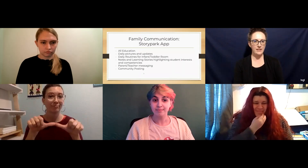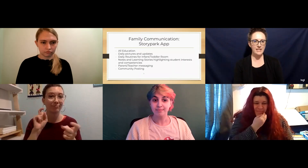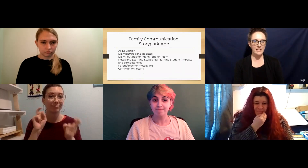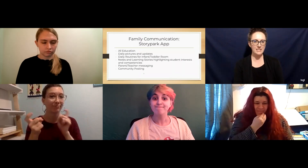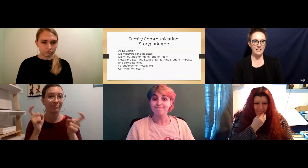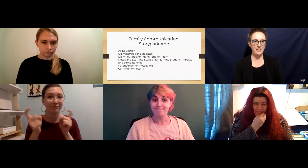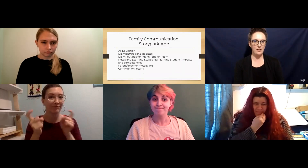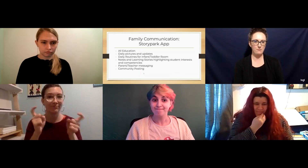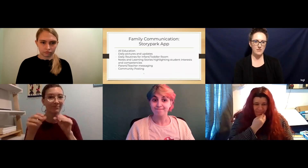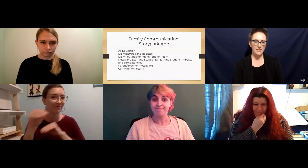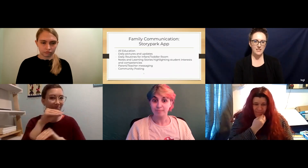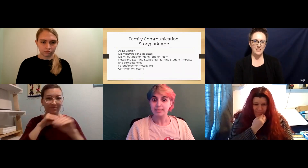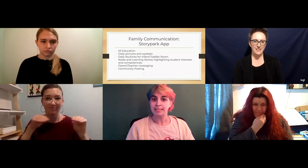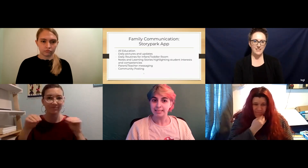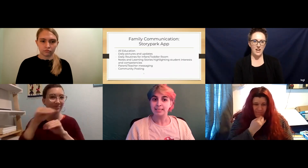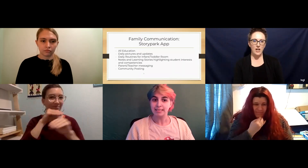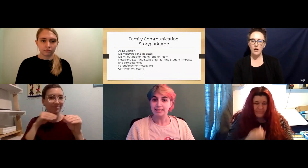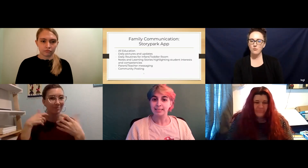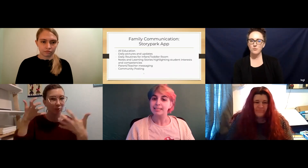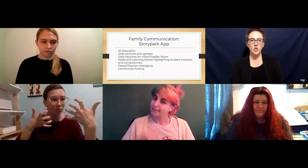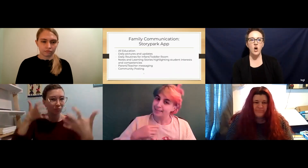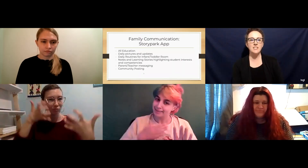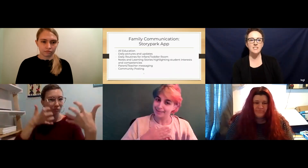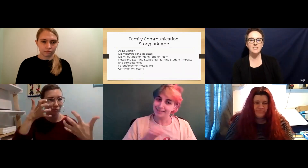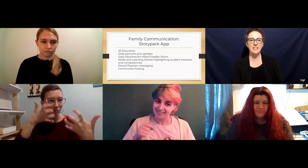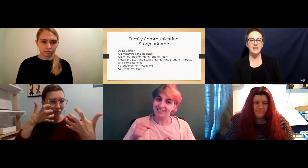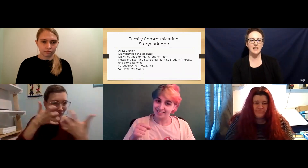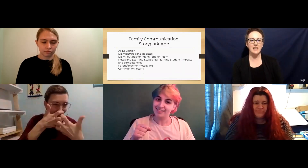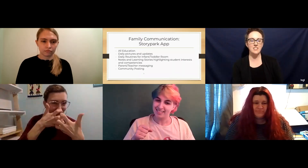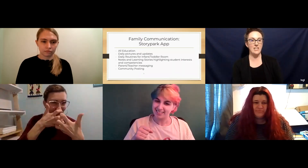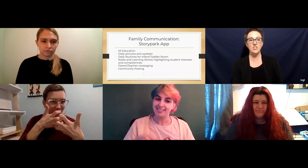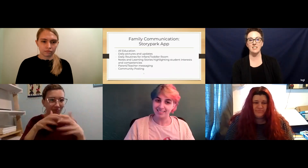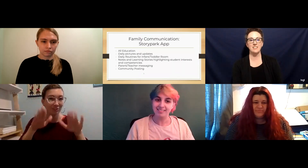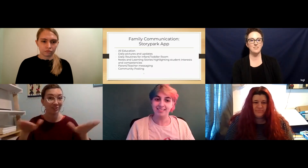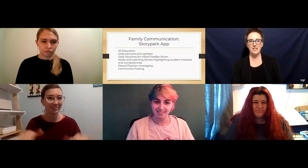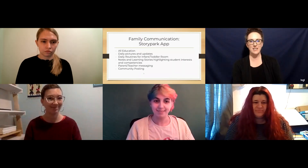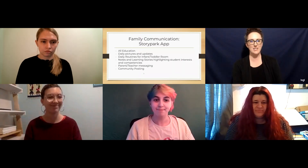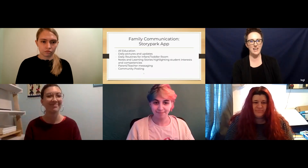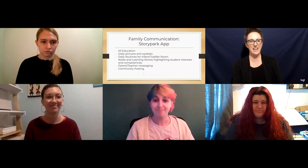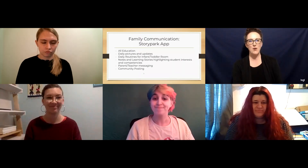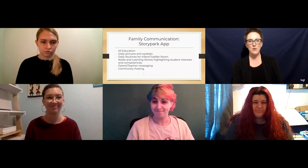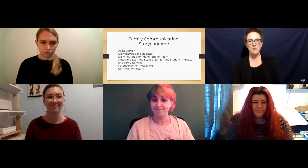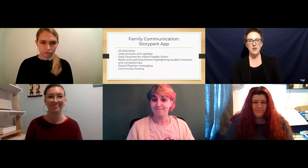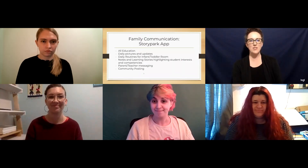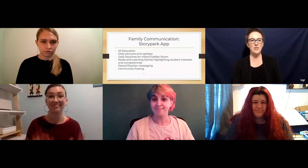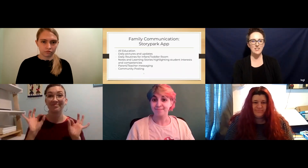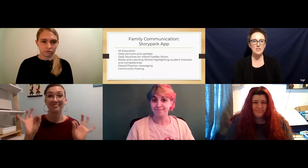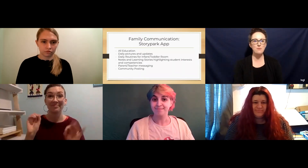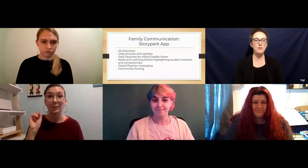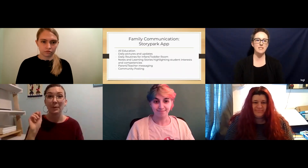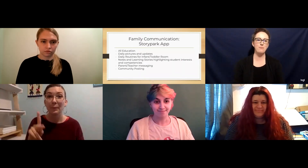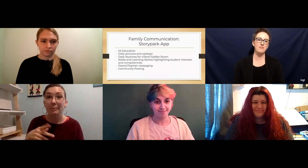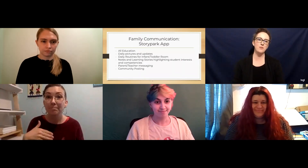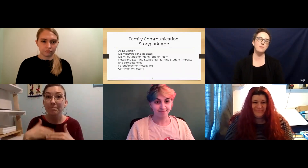And like Nate said, yeah, our rooms are constantly changing because we want to constantly